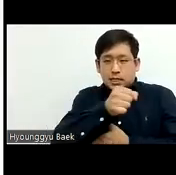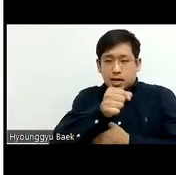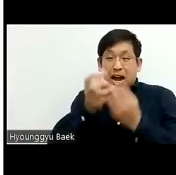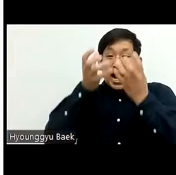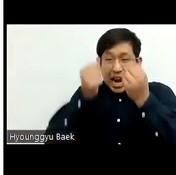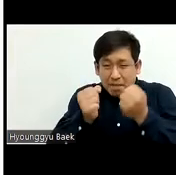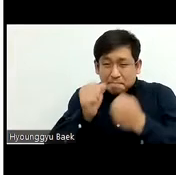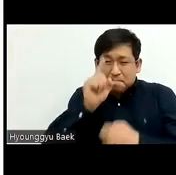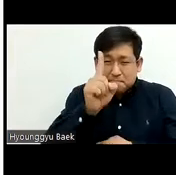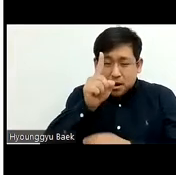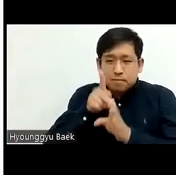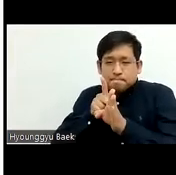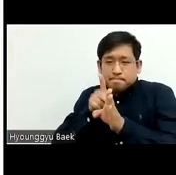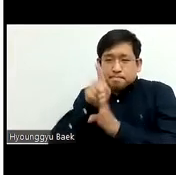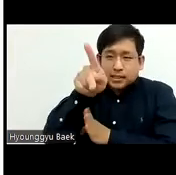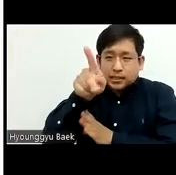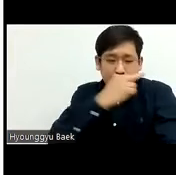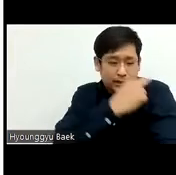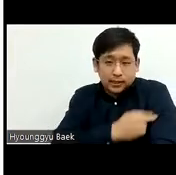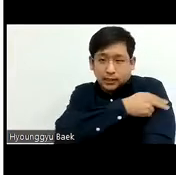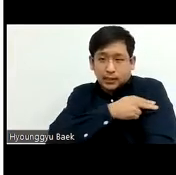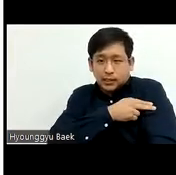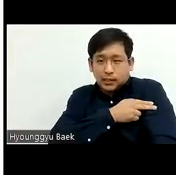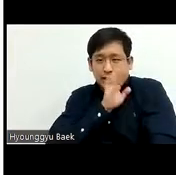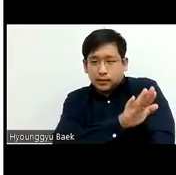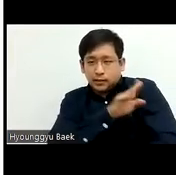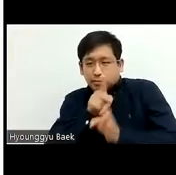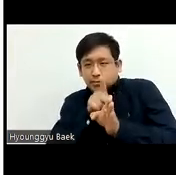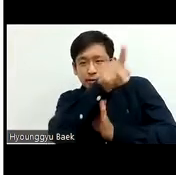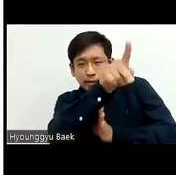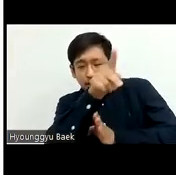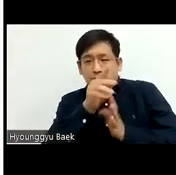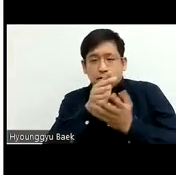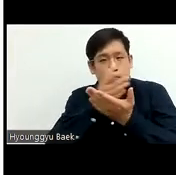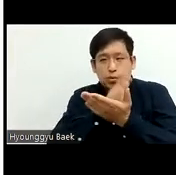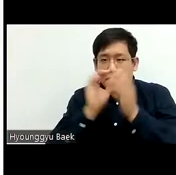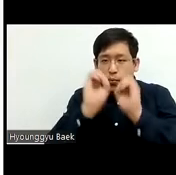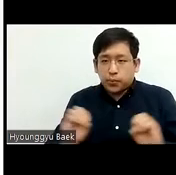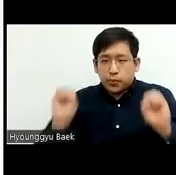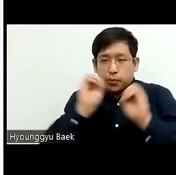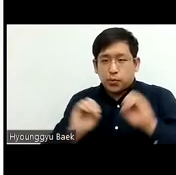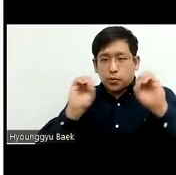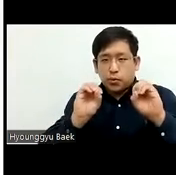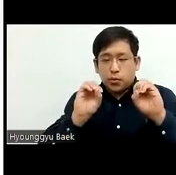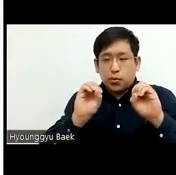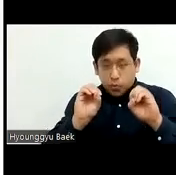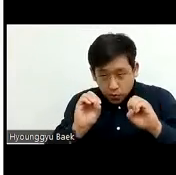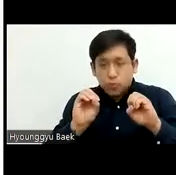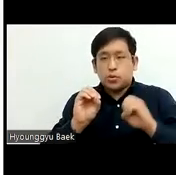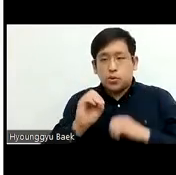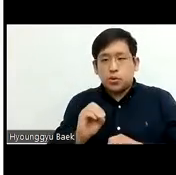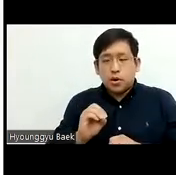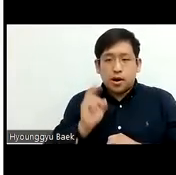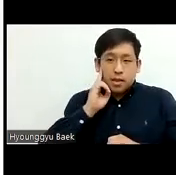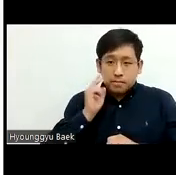at the large hospitals, whereby we see that the professional sign language interpreters are absent and they